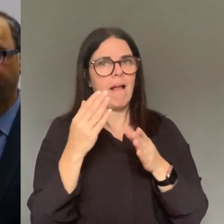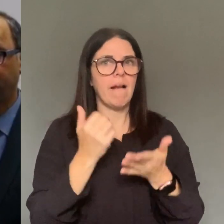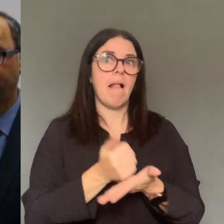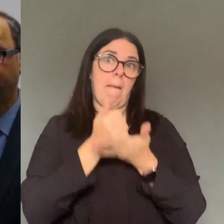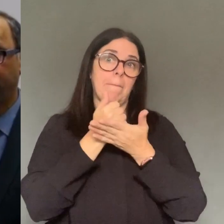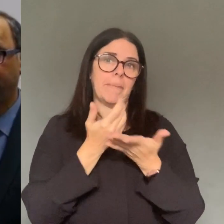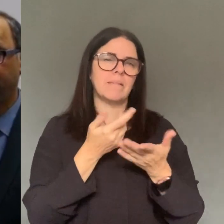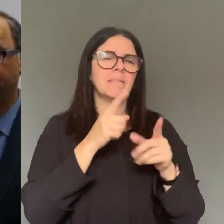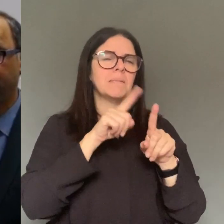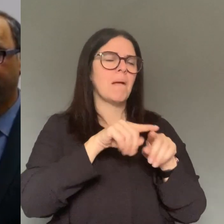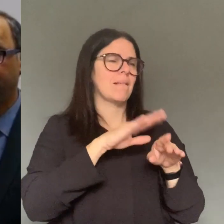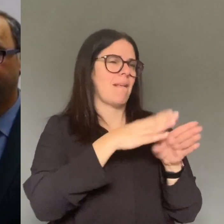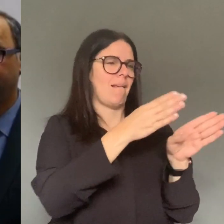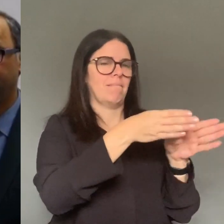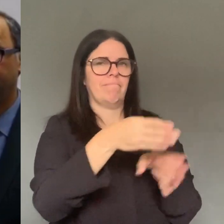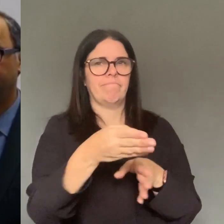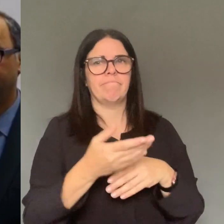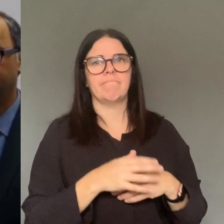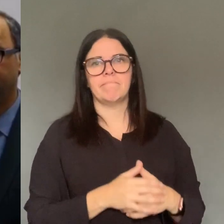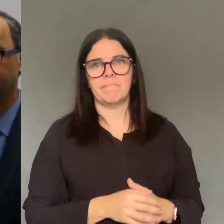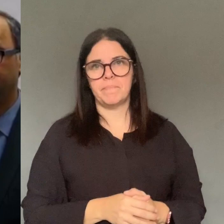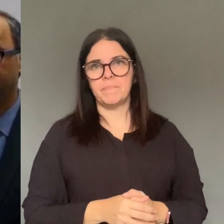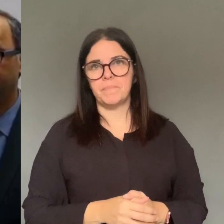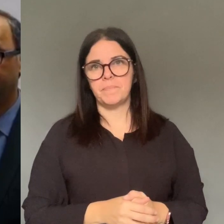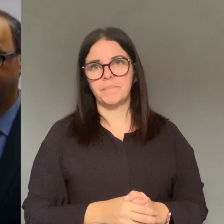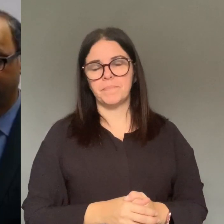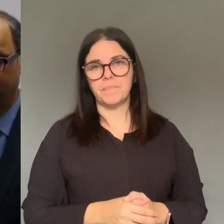Any questions from the Windsor Star?